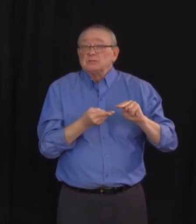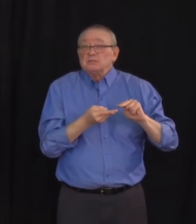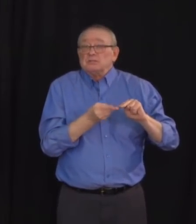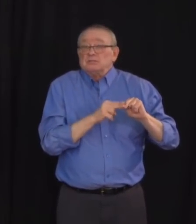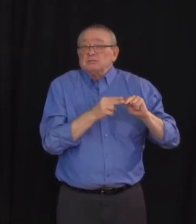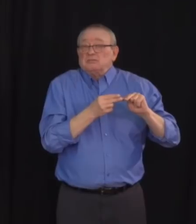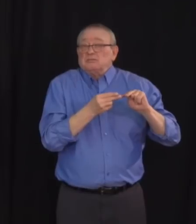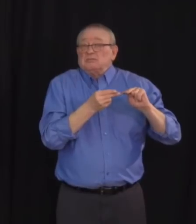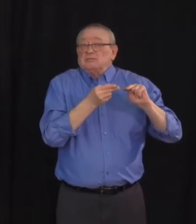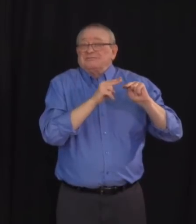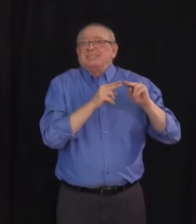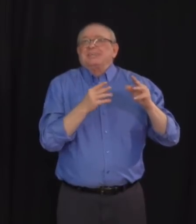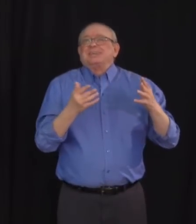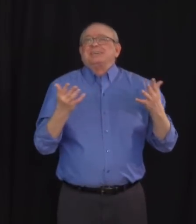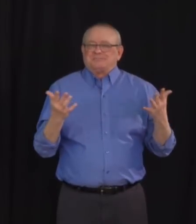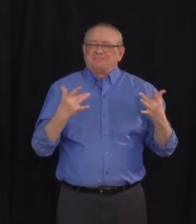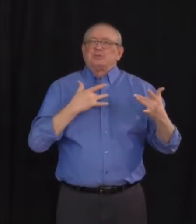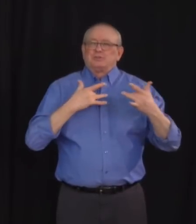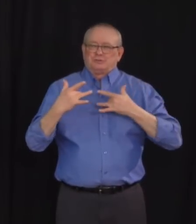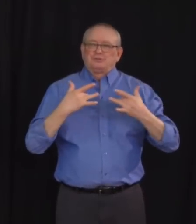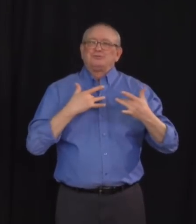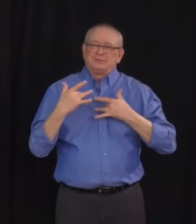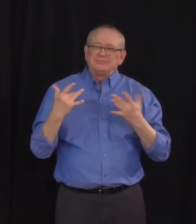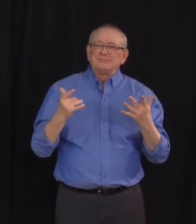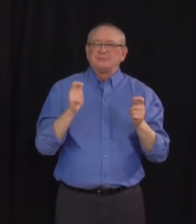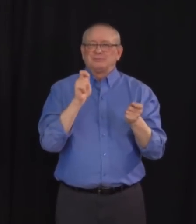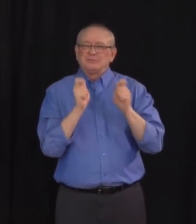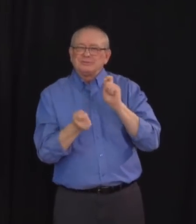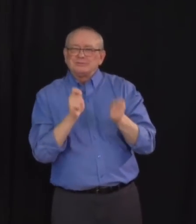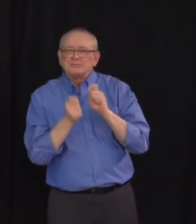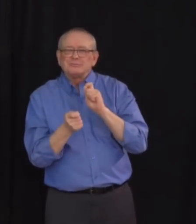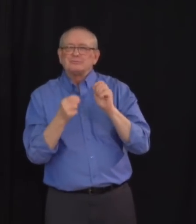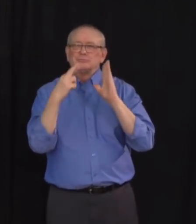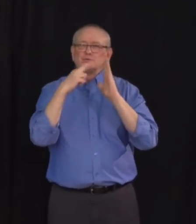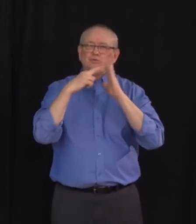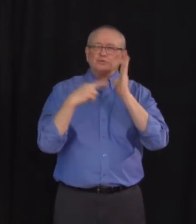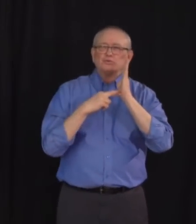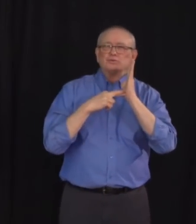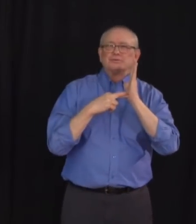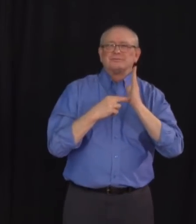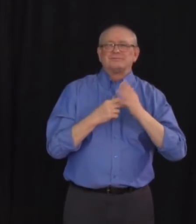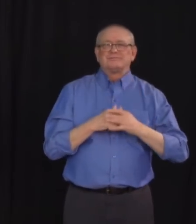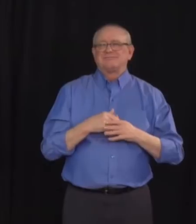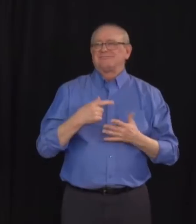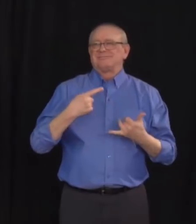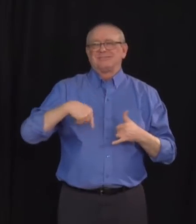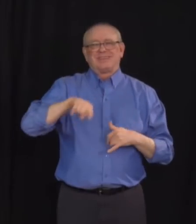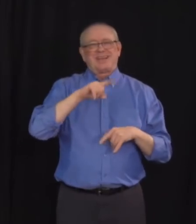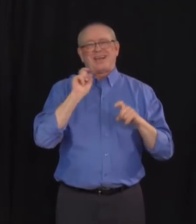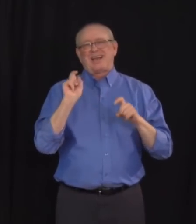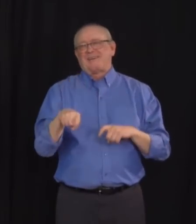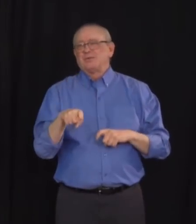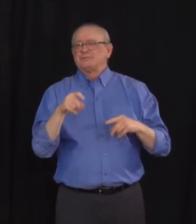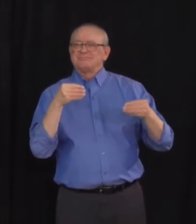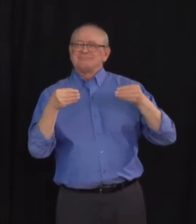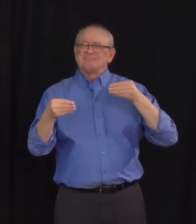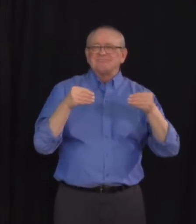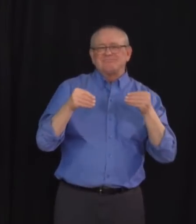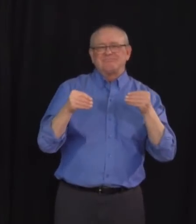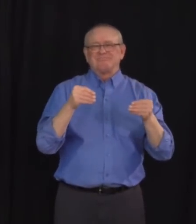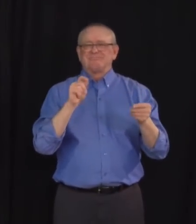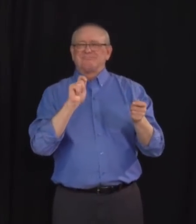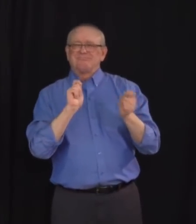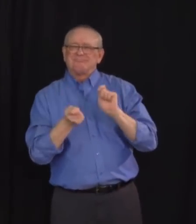concerning trend if we're starting to see growth. And we need to remain nimble so that we're able to determine if that growth